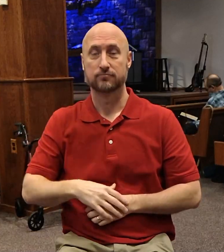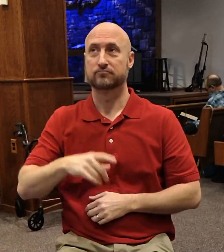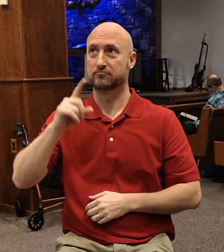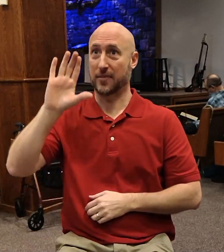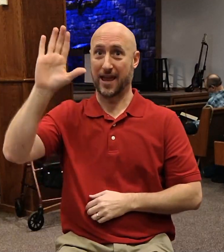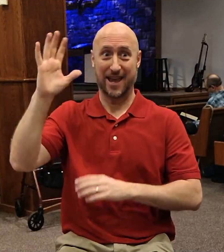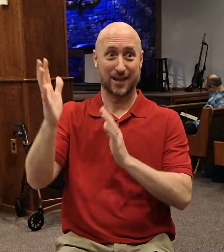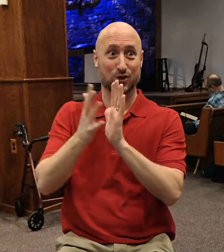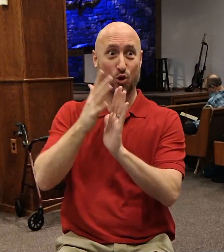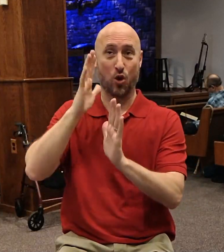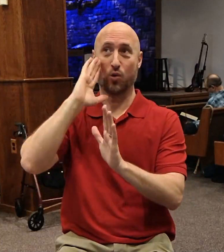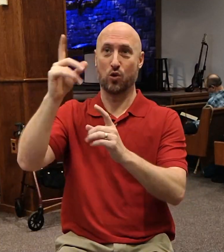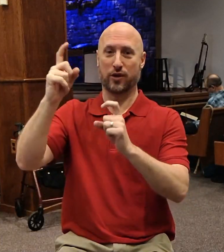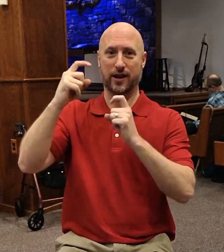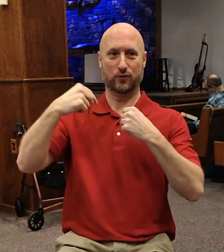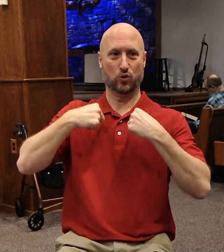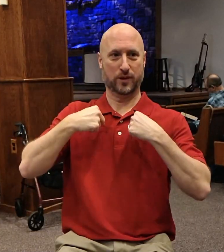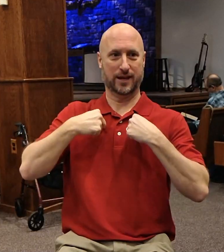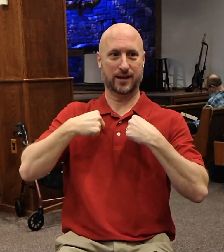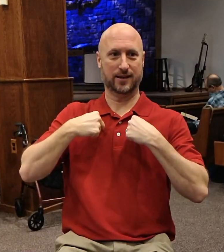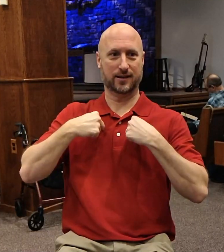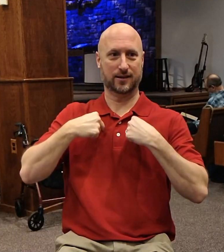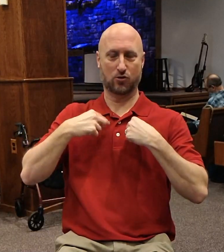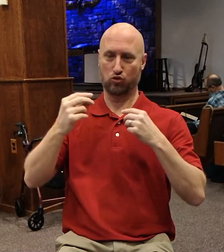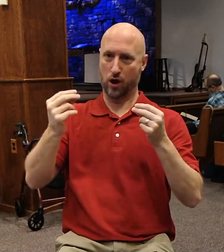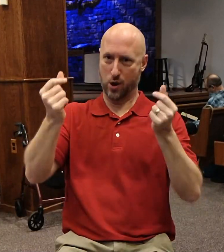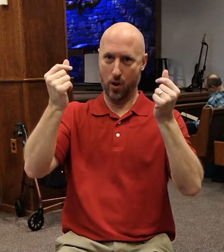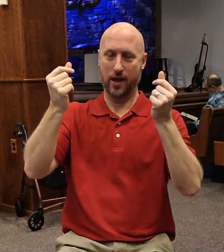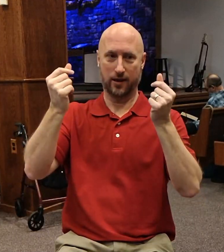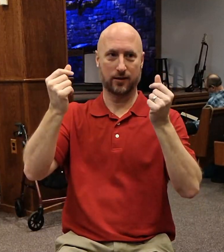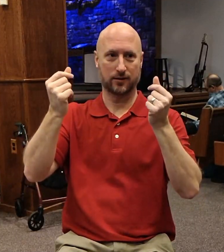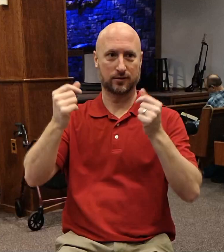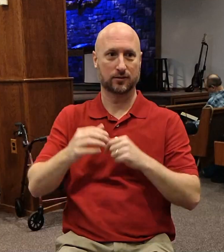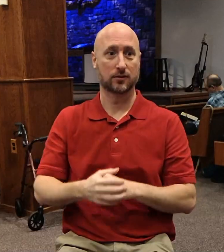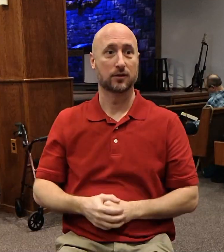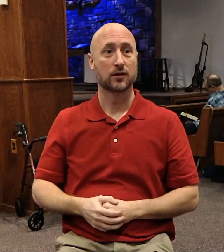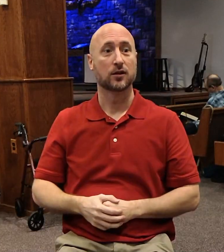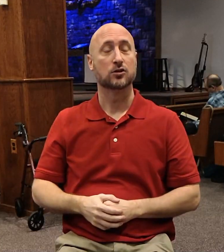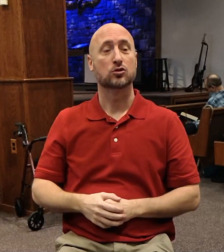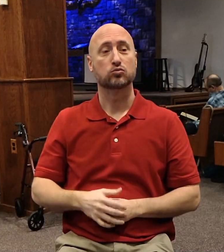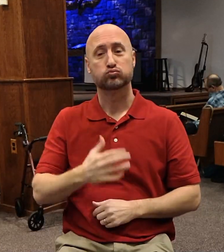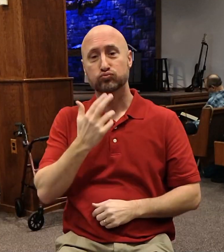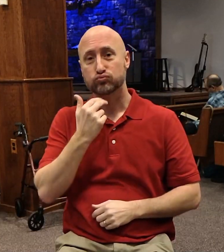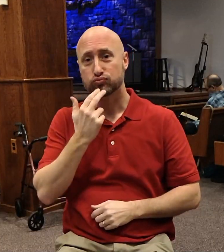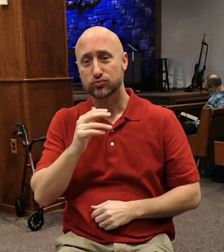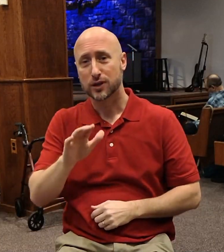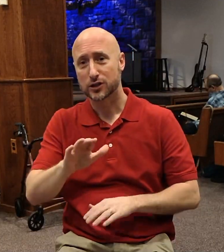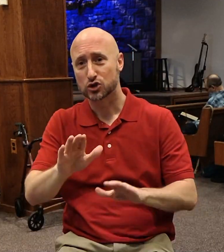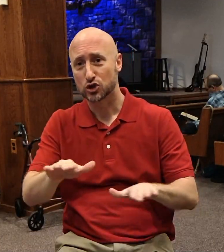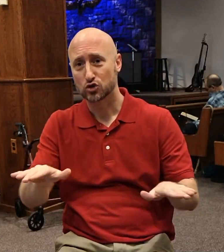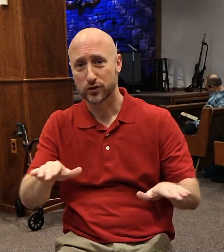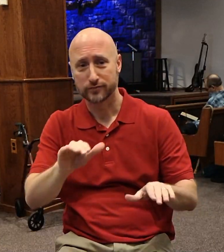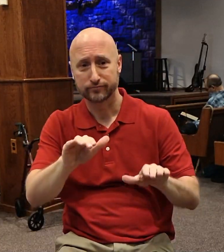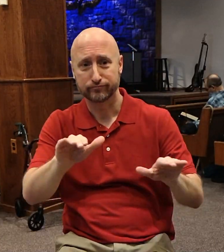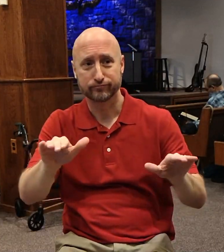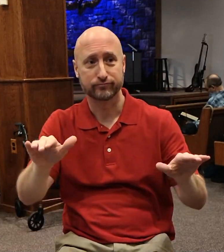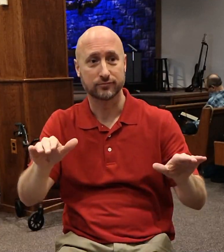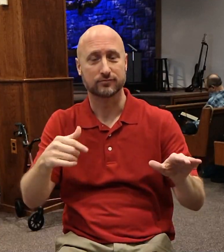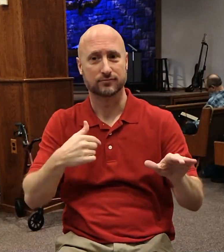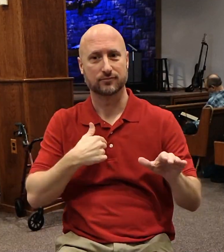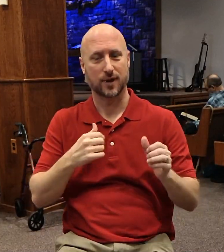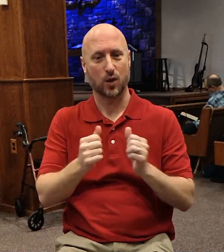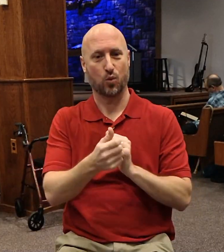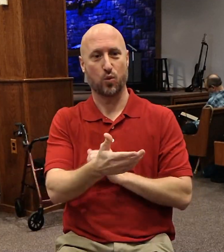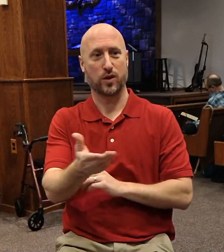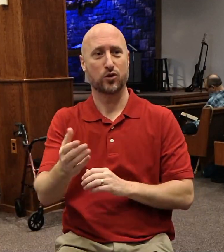straightway glorify him. Little children, yet a little while I am with you,